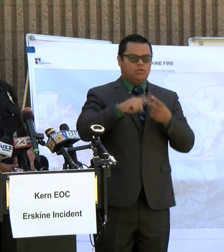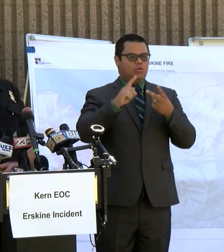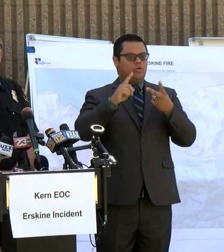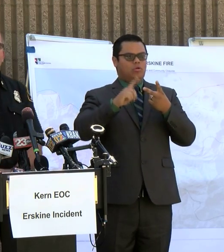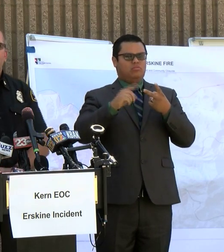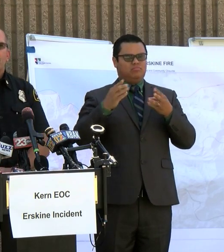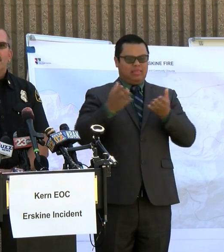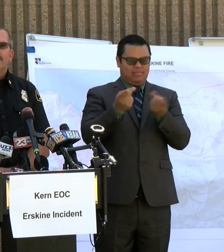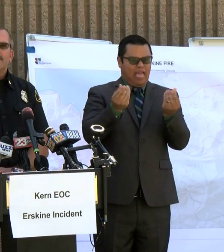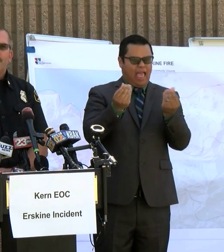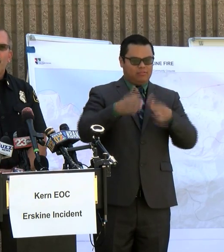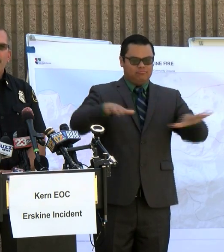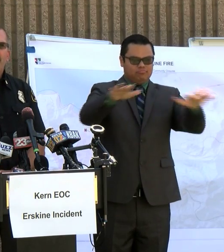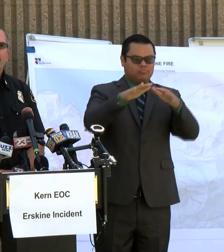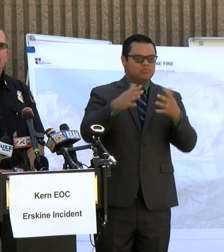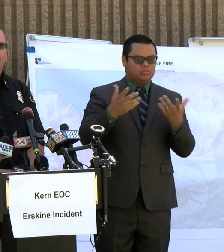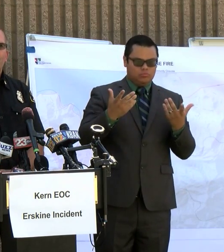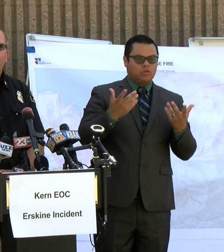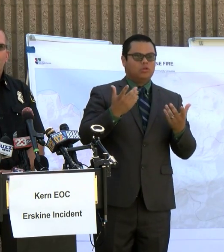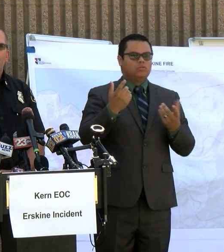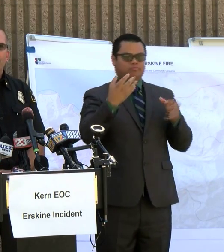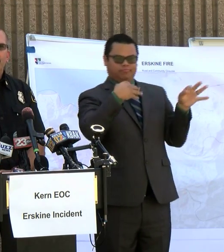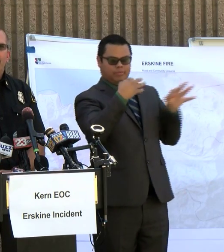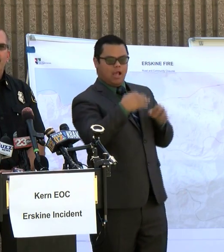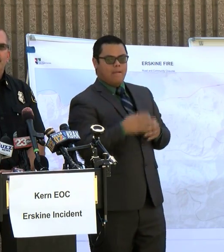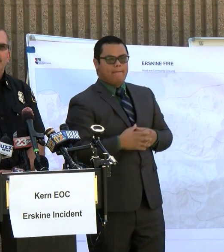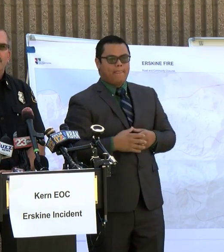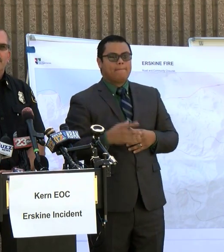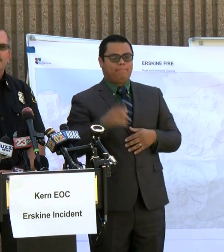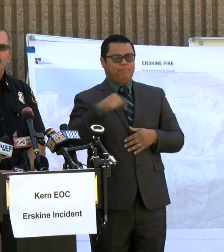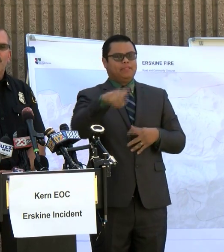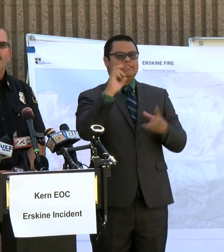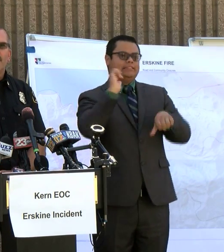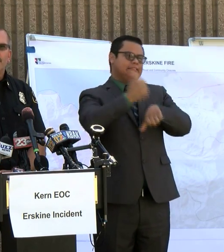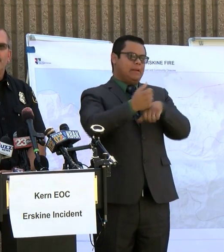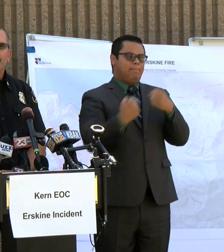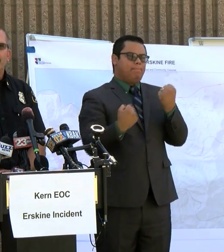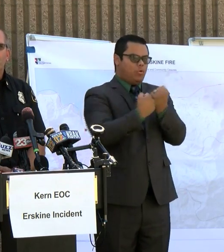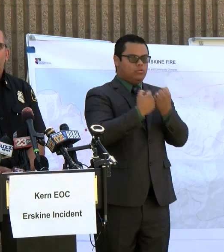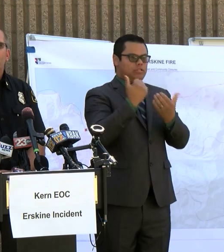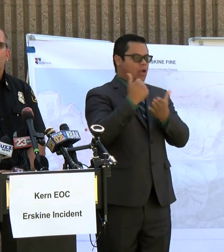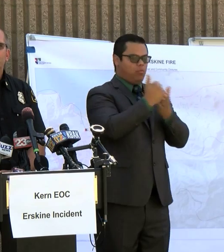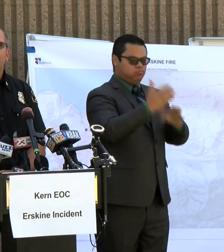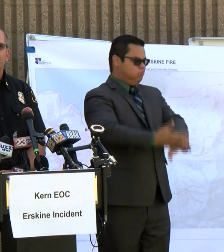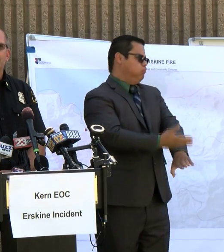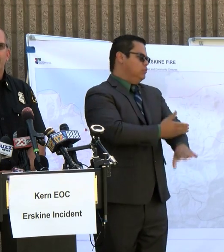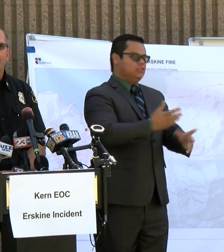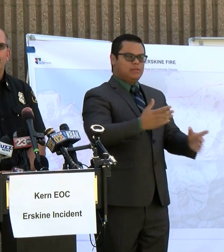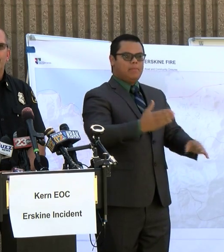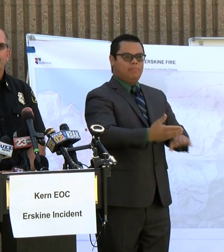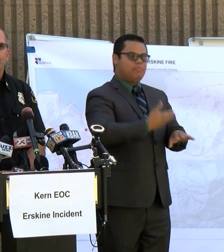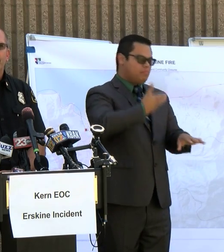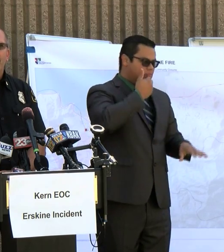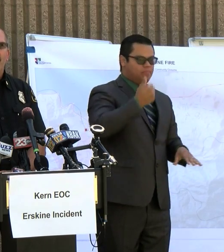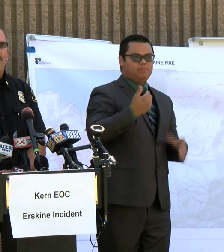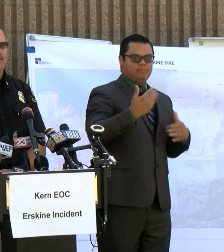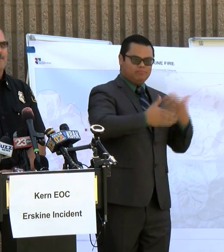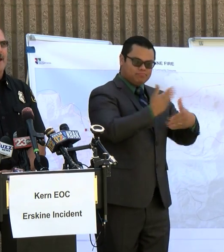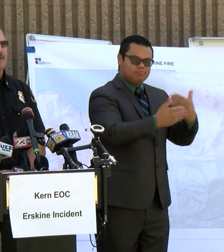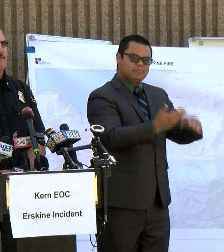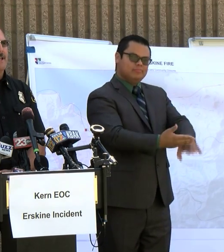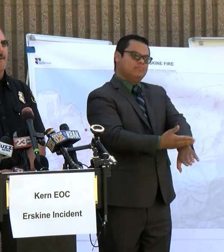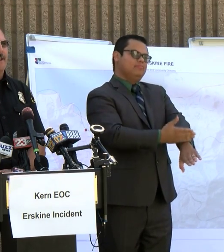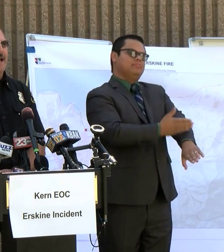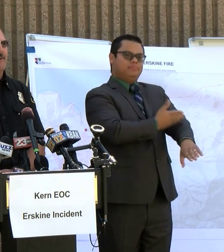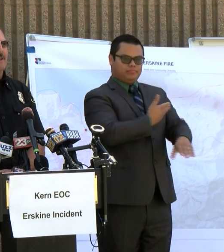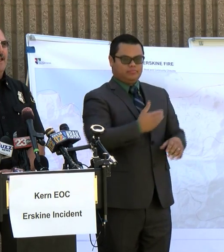our partners the support mechanism for recovery and the support of our community and our citizens there. Those